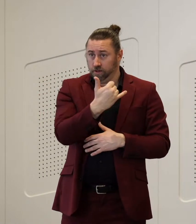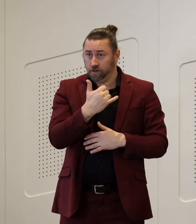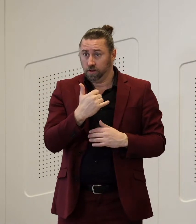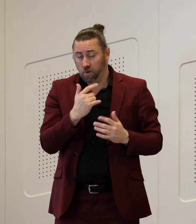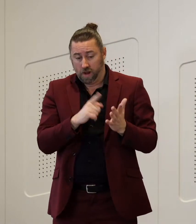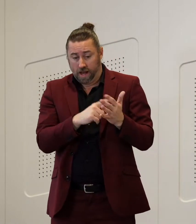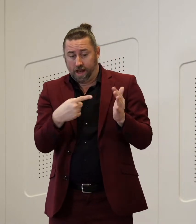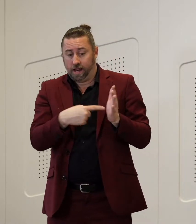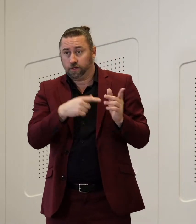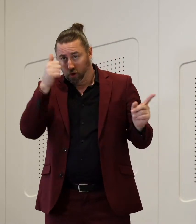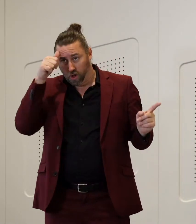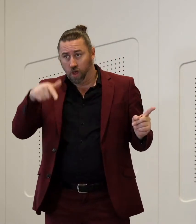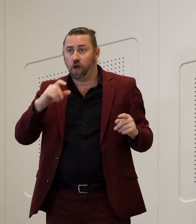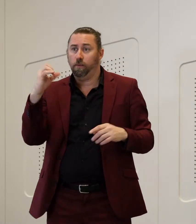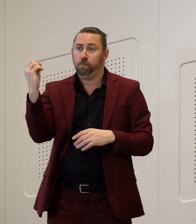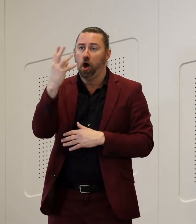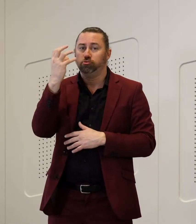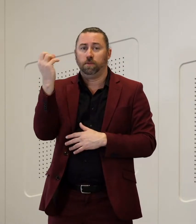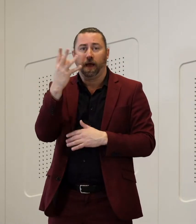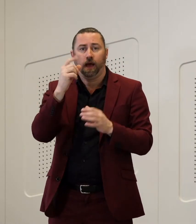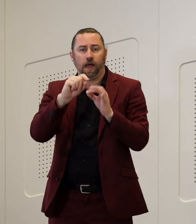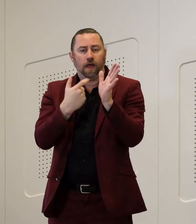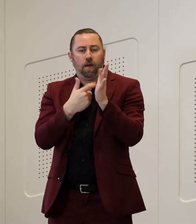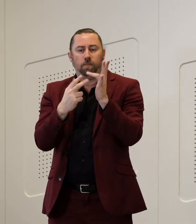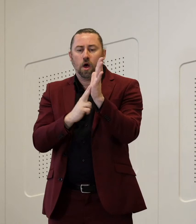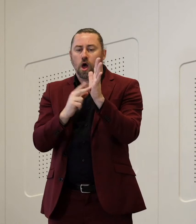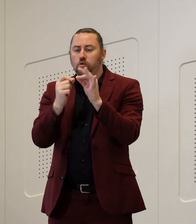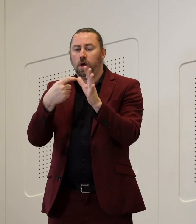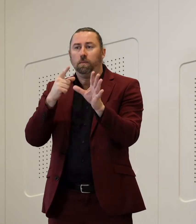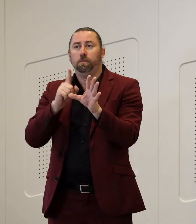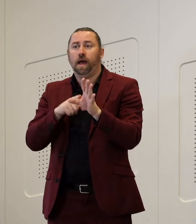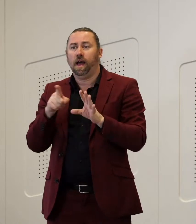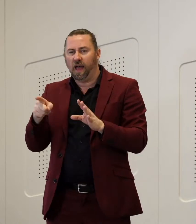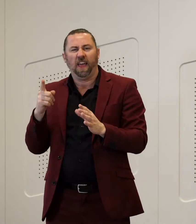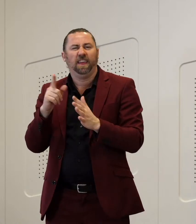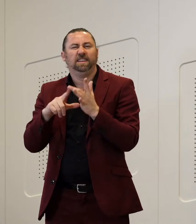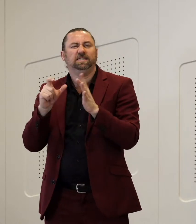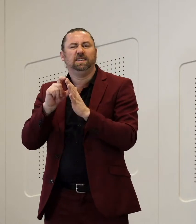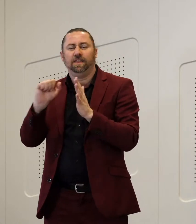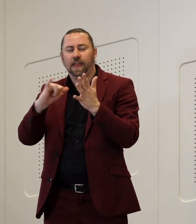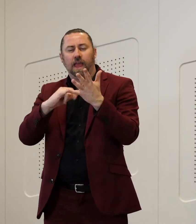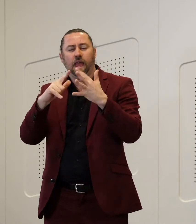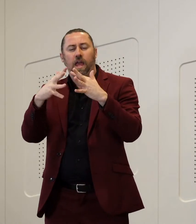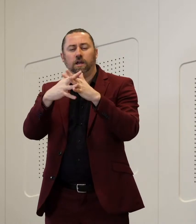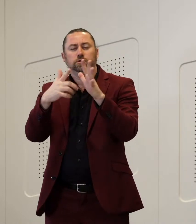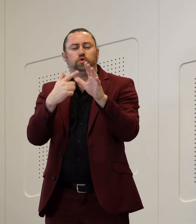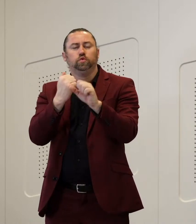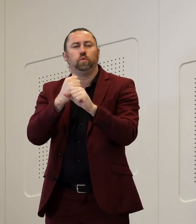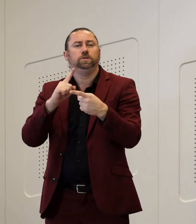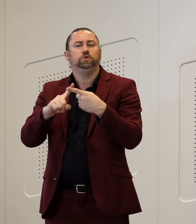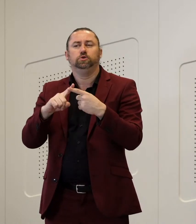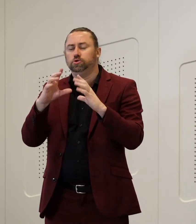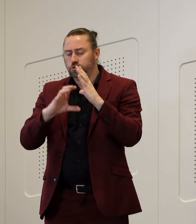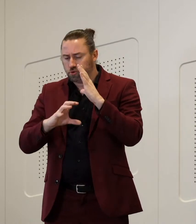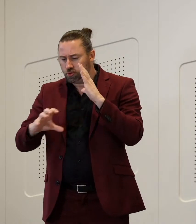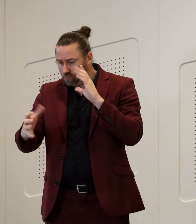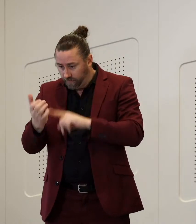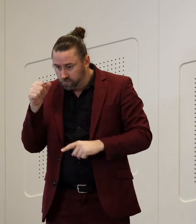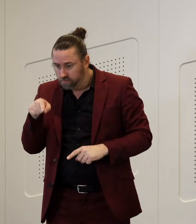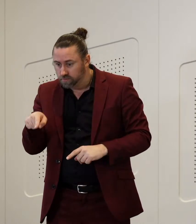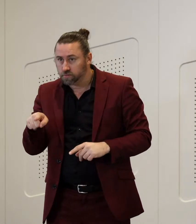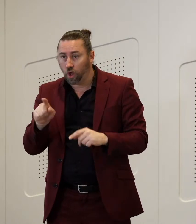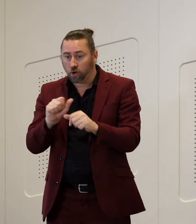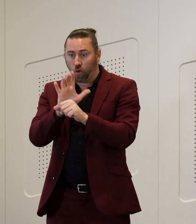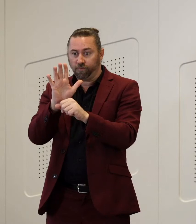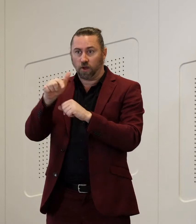contacted me about Byron Bay, that they've had a positive sewage detection. It's their first one there in a long time. They don't